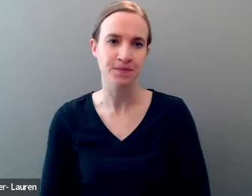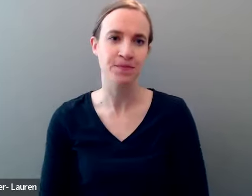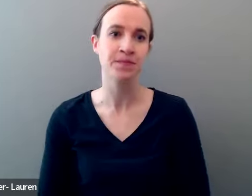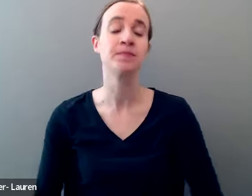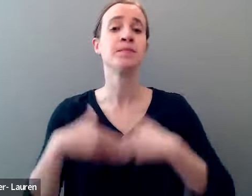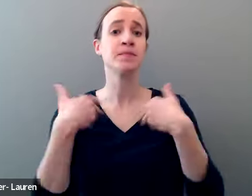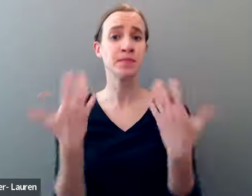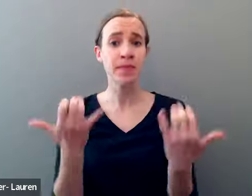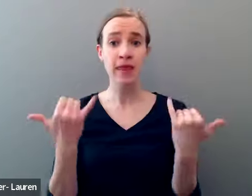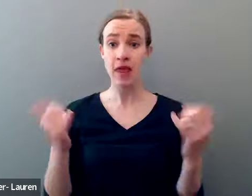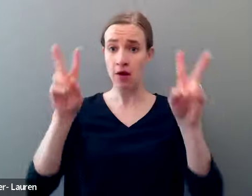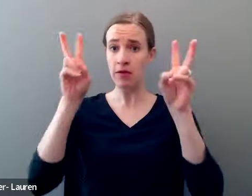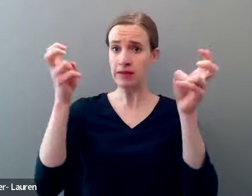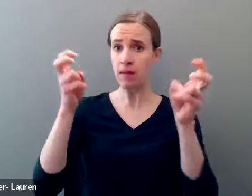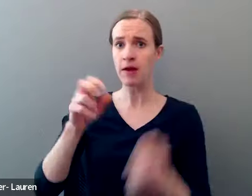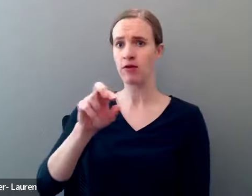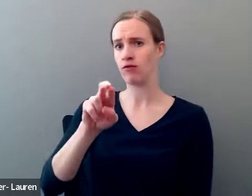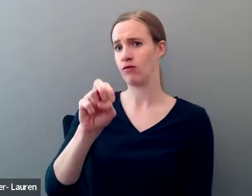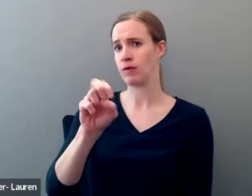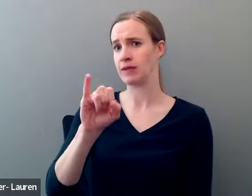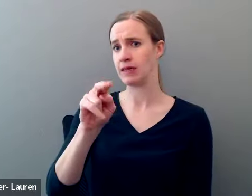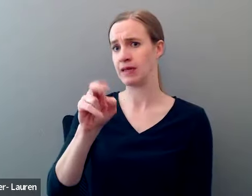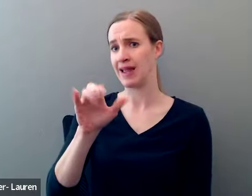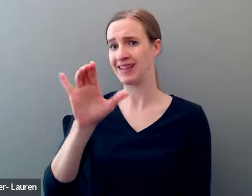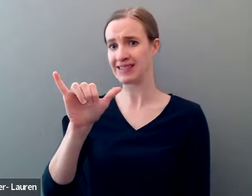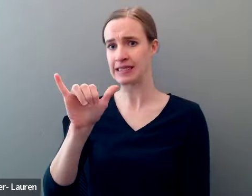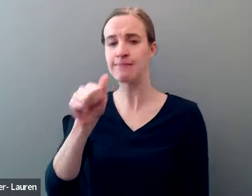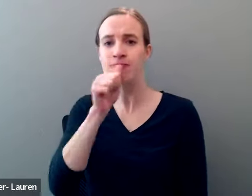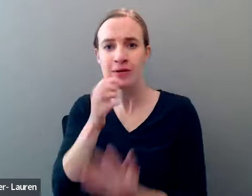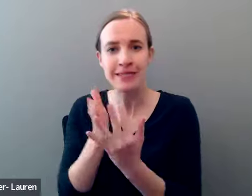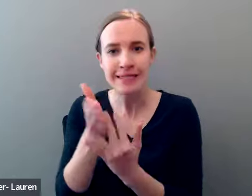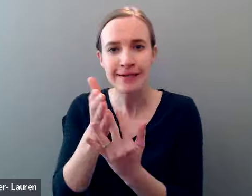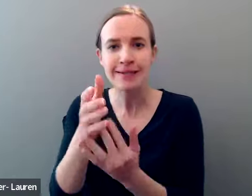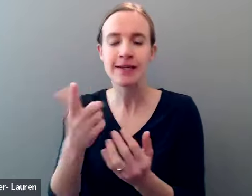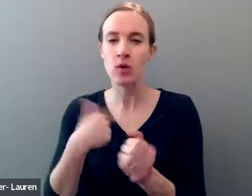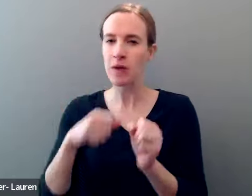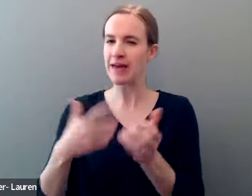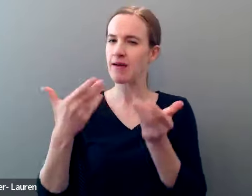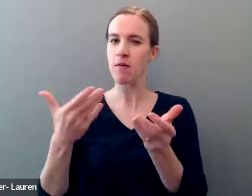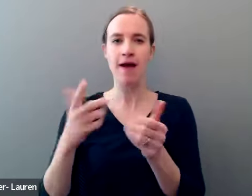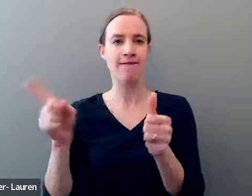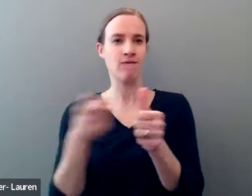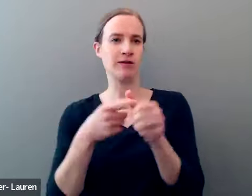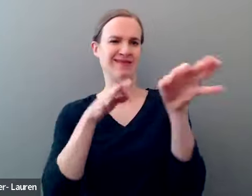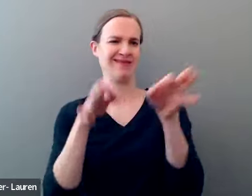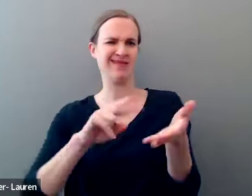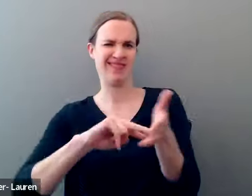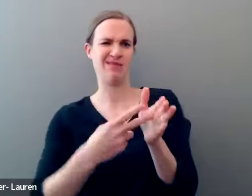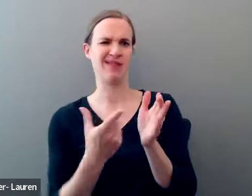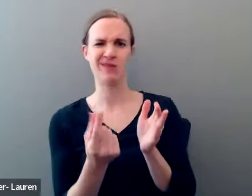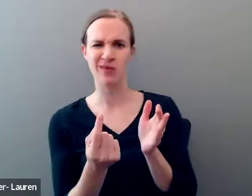with resiliency, it's helpful to kind of capture what we're talking about. And so,